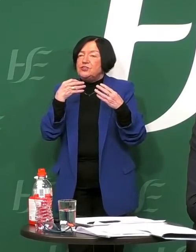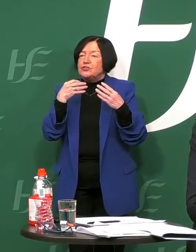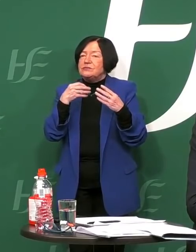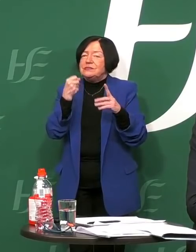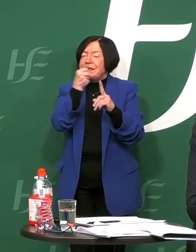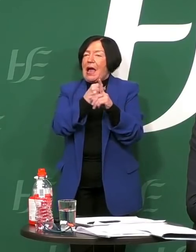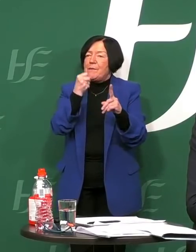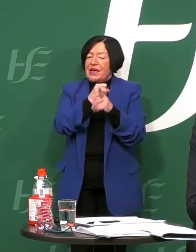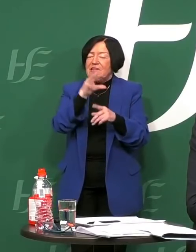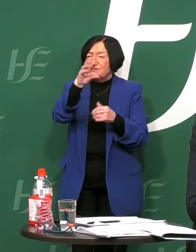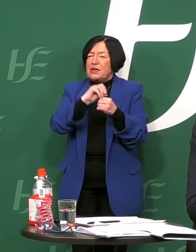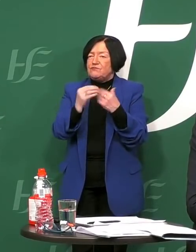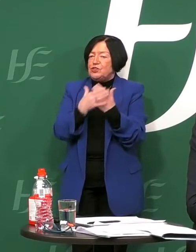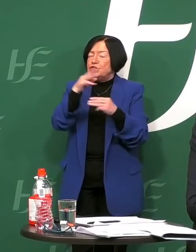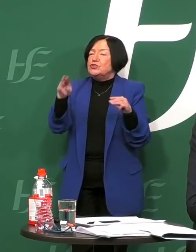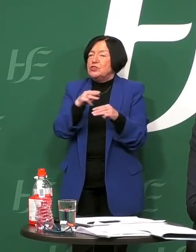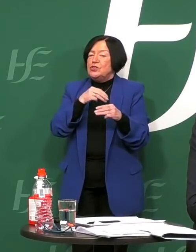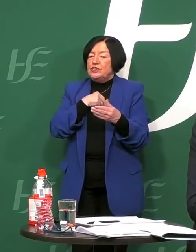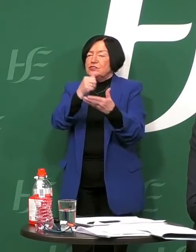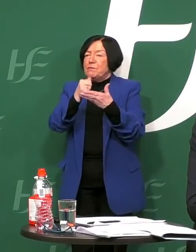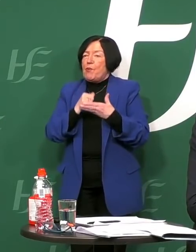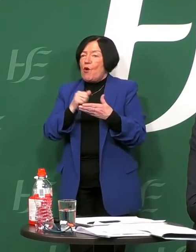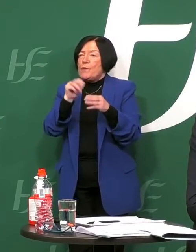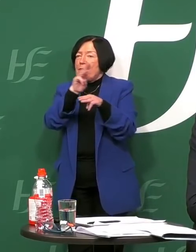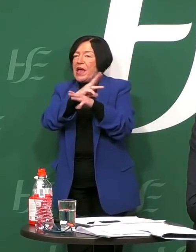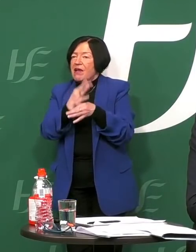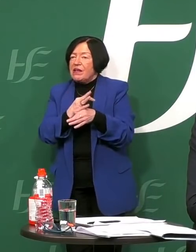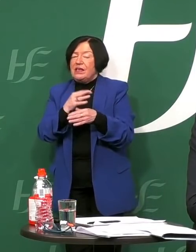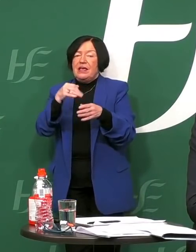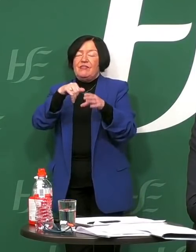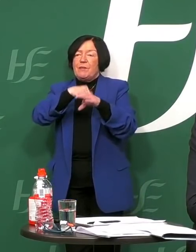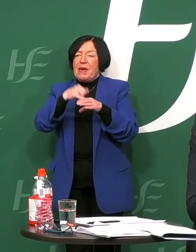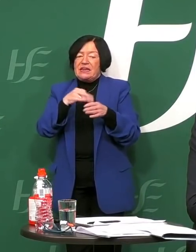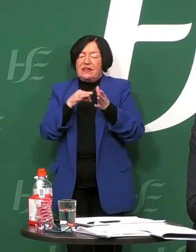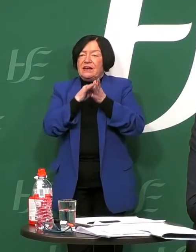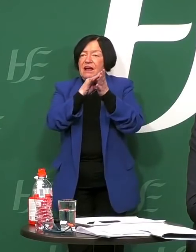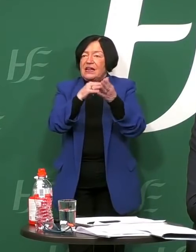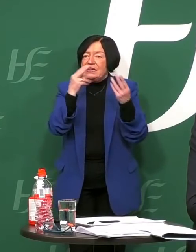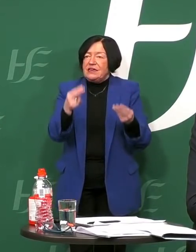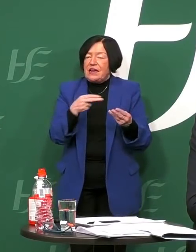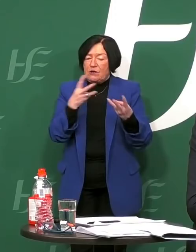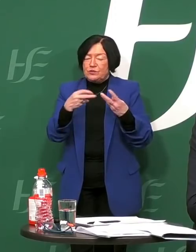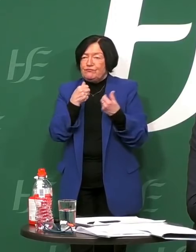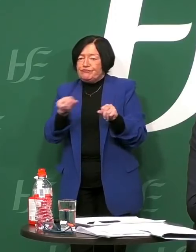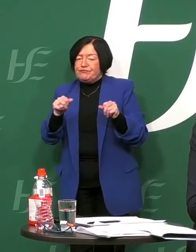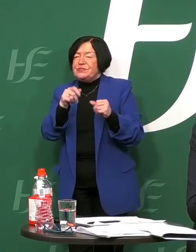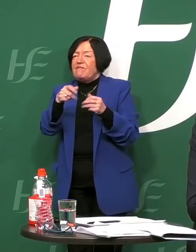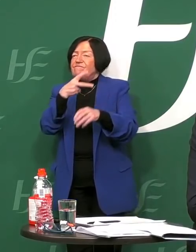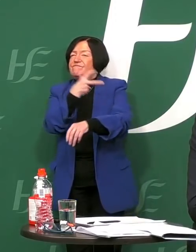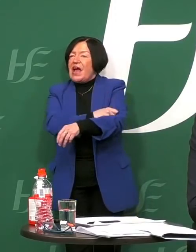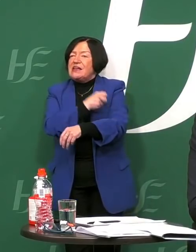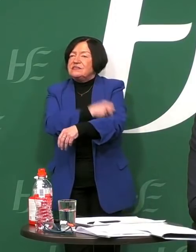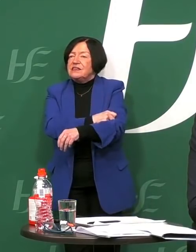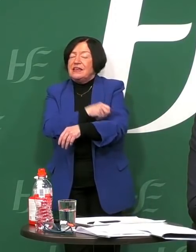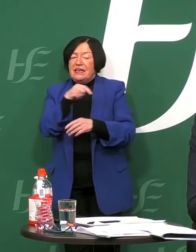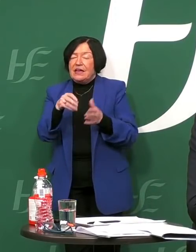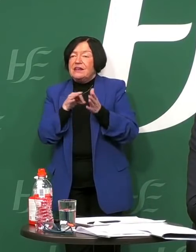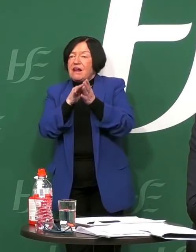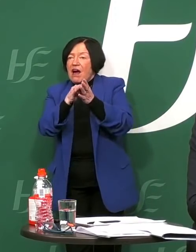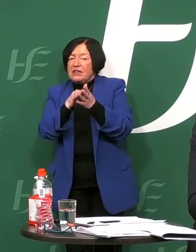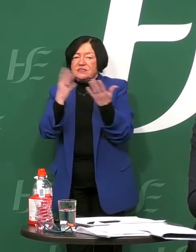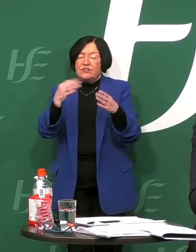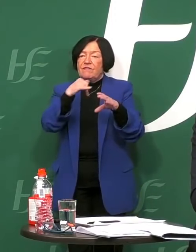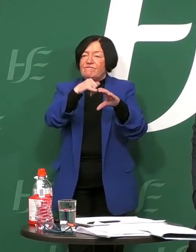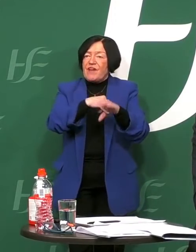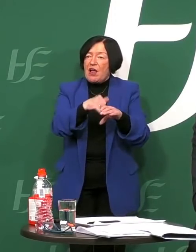needed, particularly for young children now to support parents, the medical guidance that's needed in relation to operating the vaccines, the actual guidance around the